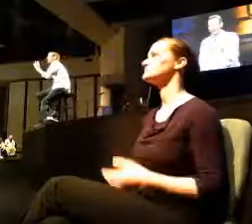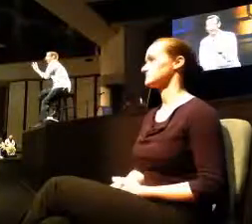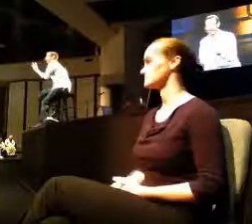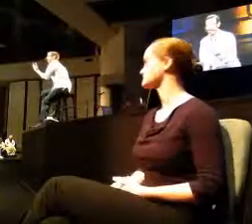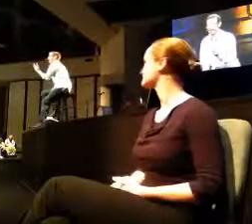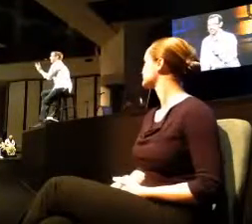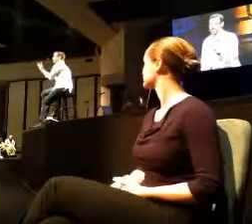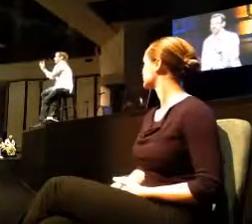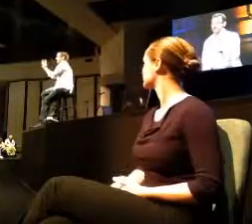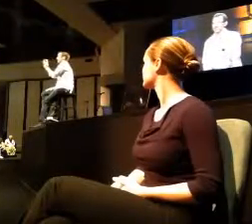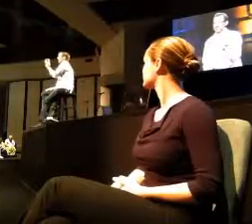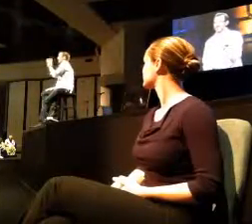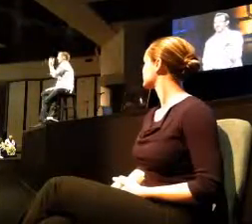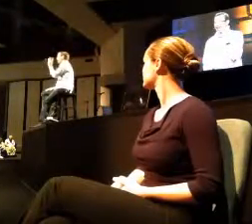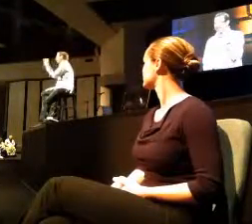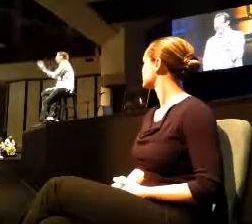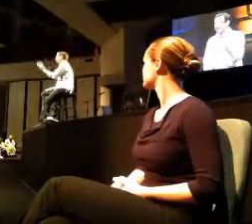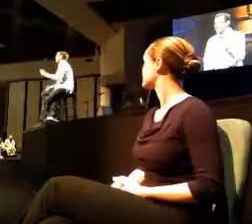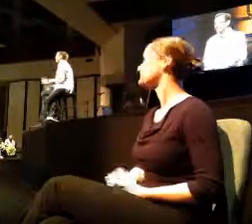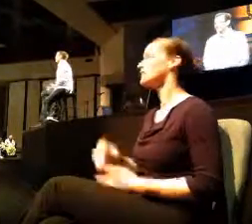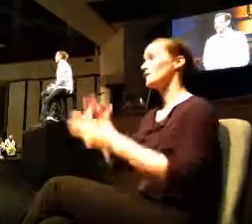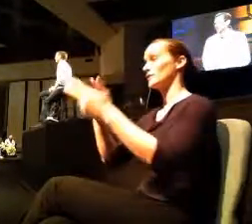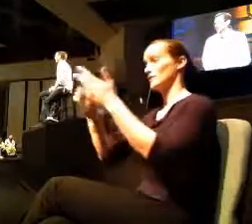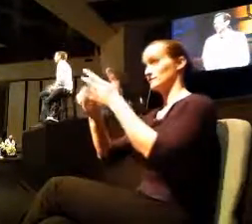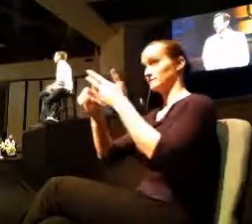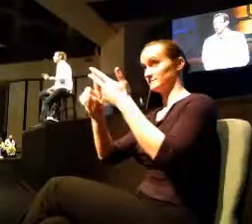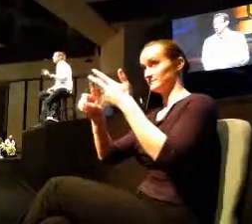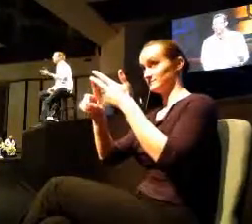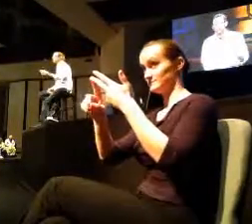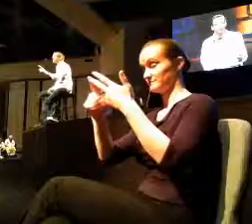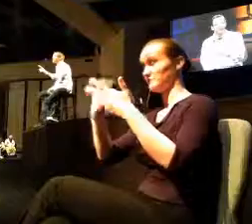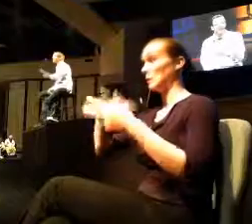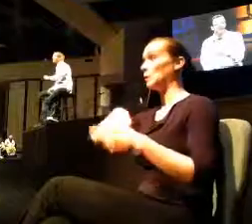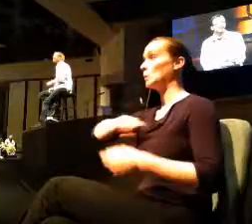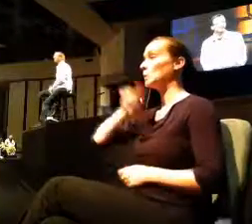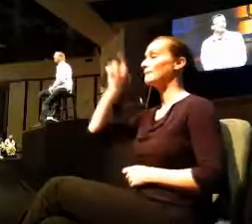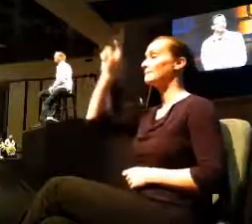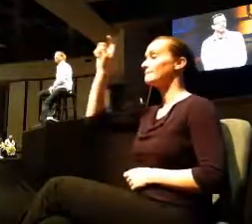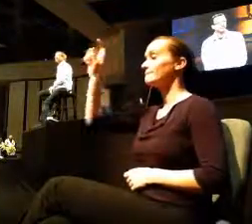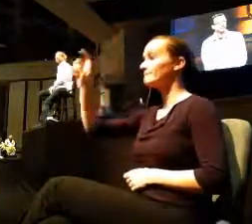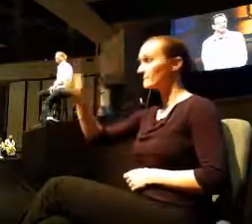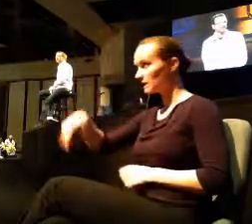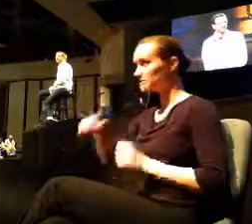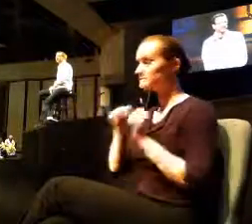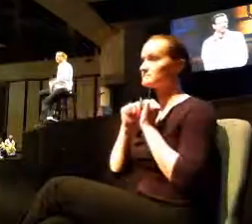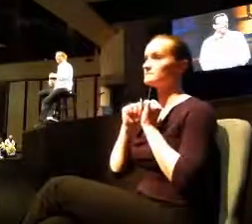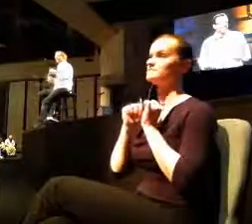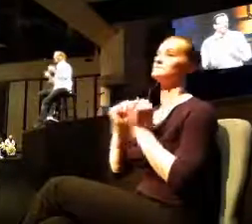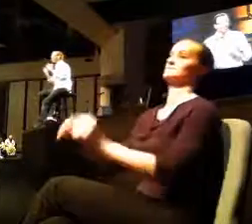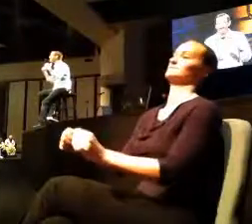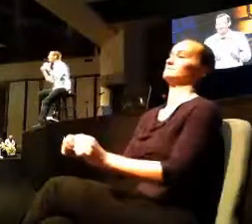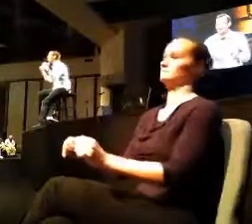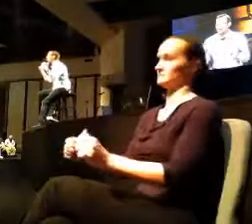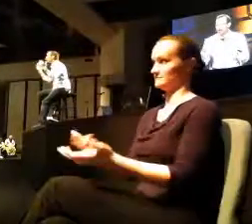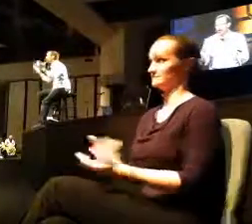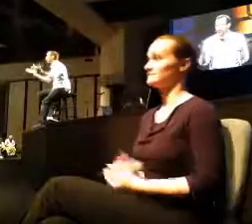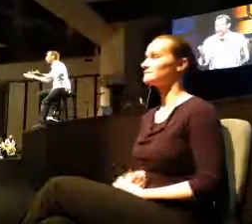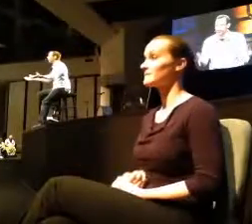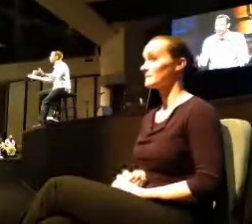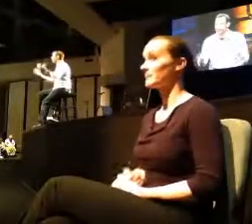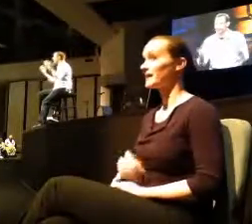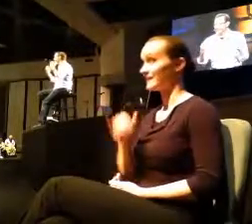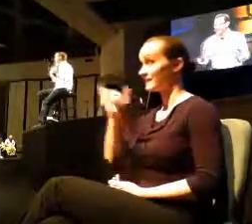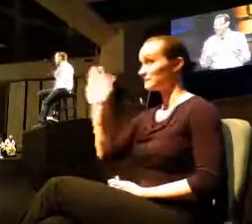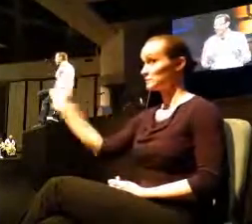But the third thing is, we have to sustain it. Movements have to be sustained. It rests on